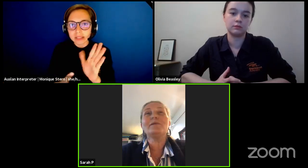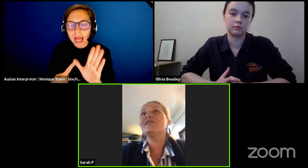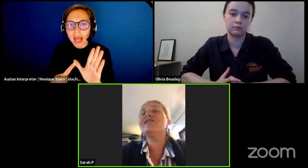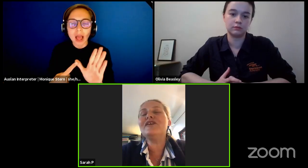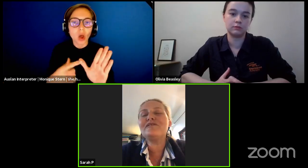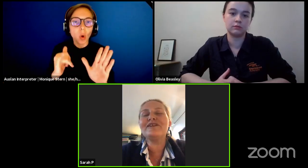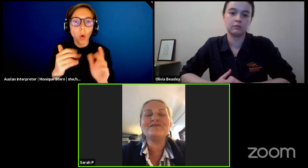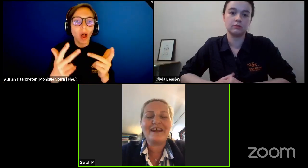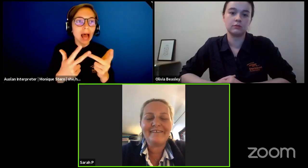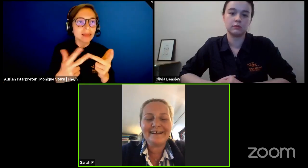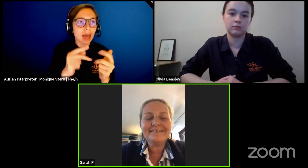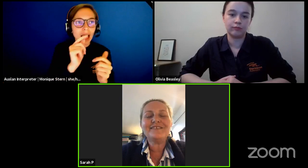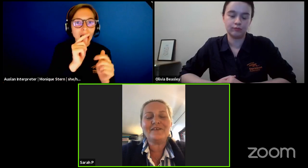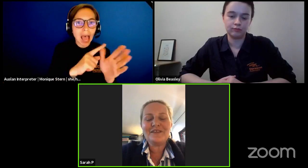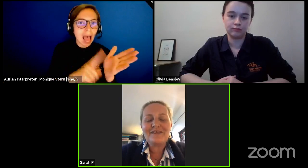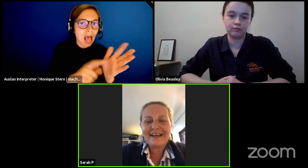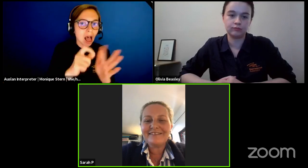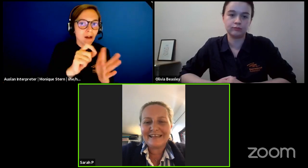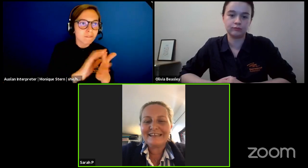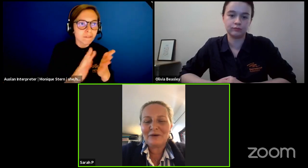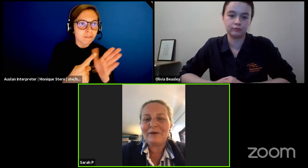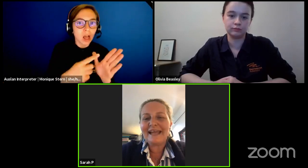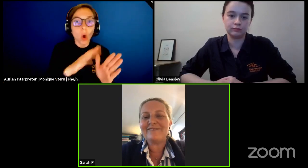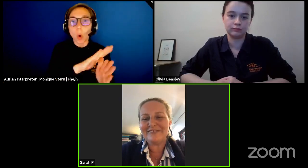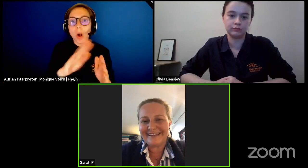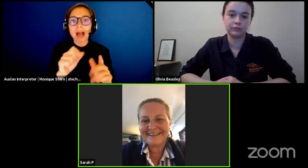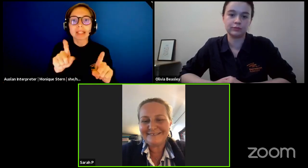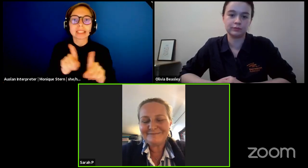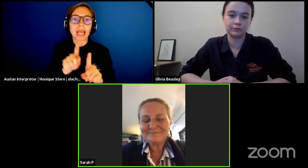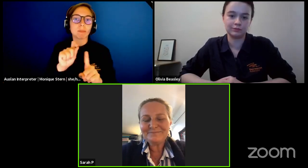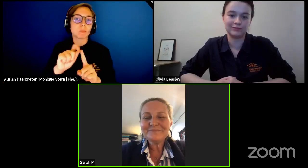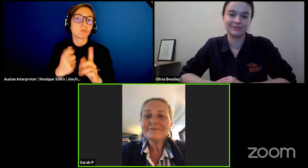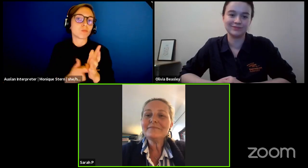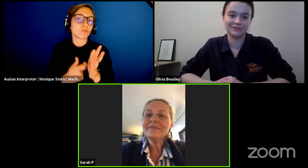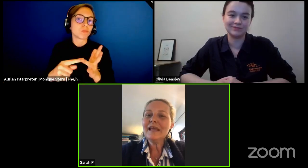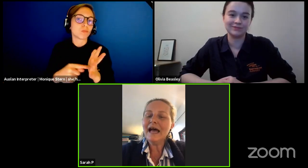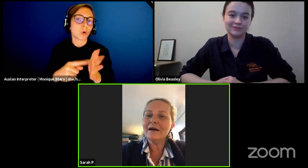the, I suppose, the different variants of the vaccine that we have seen.